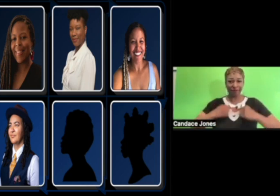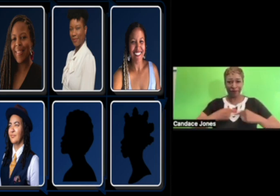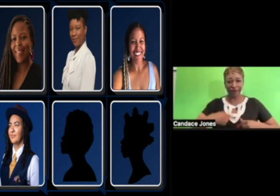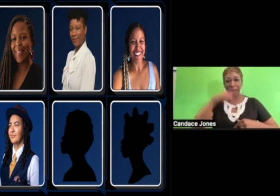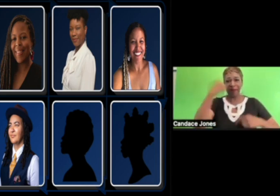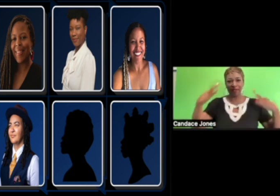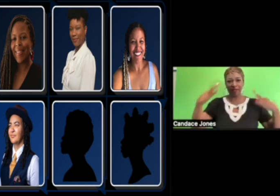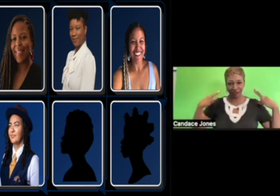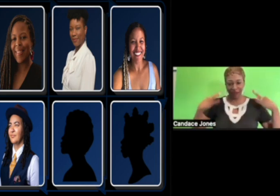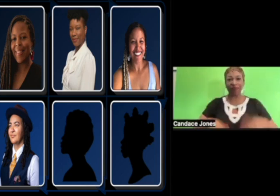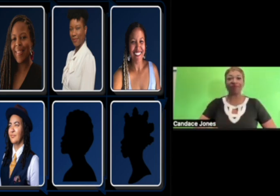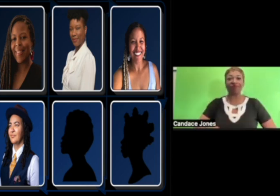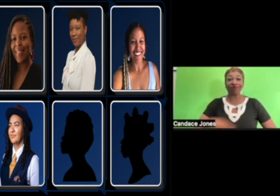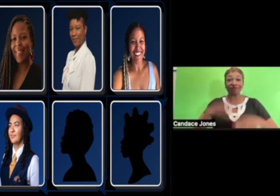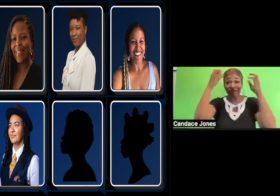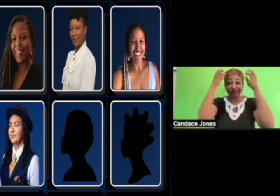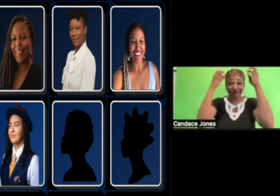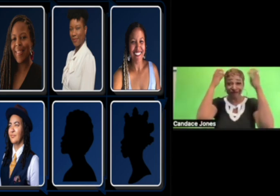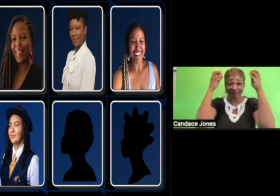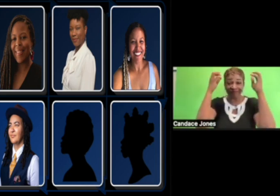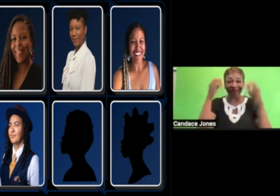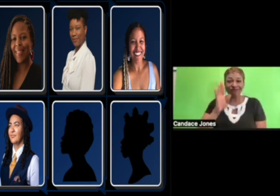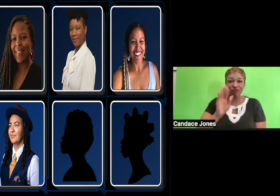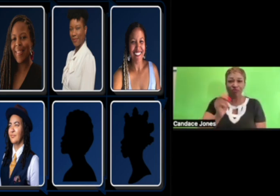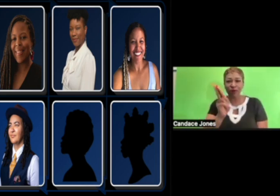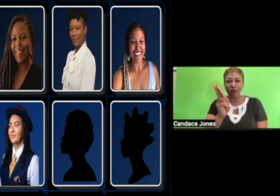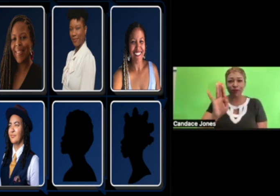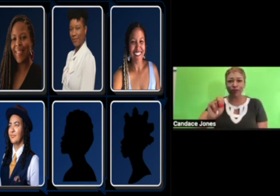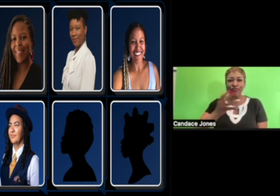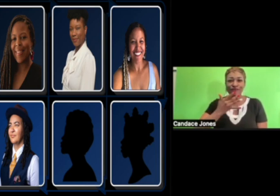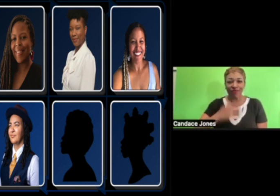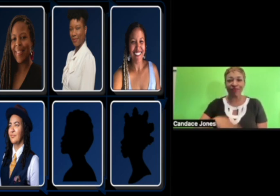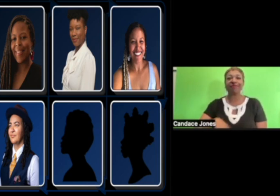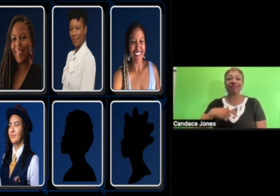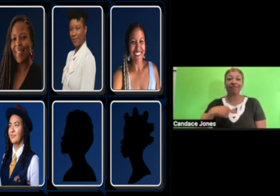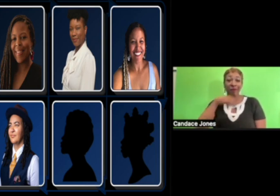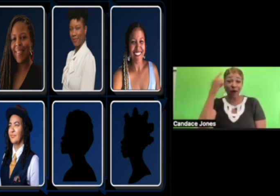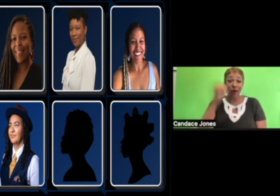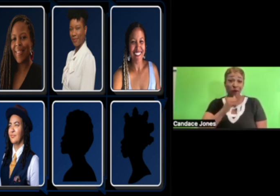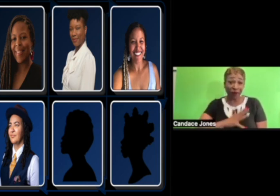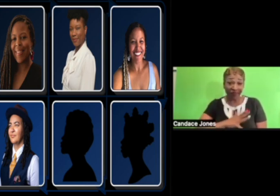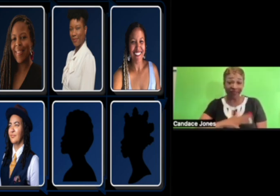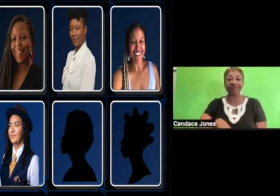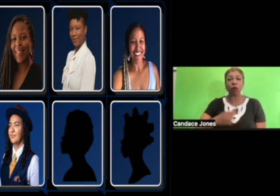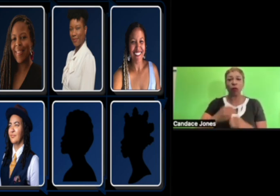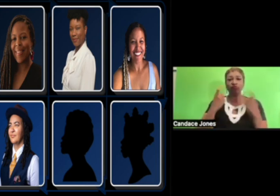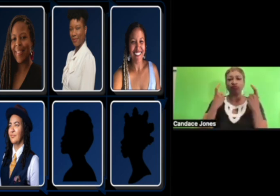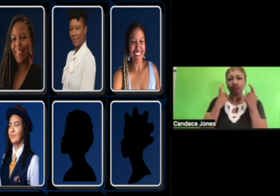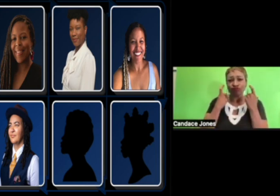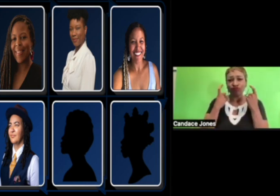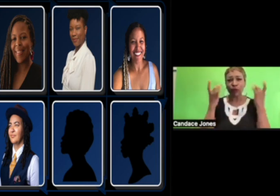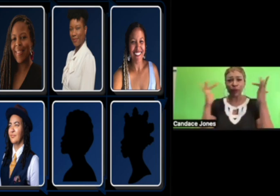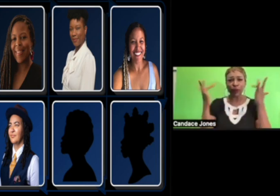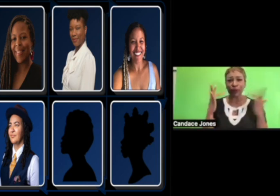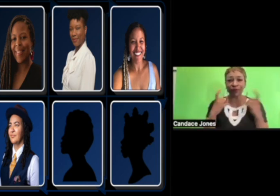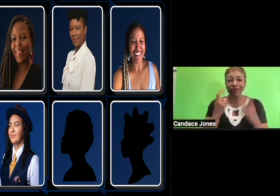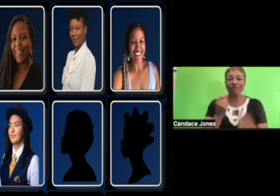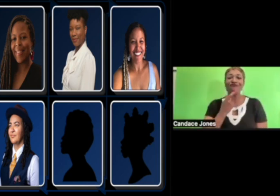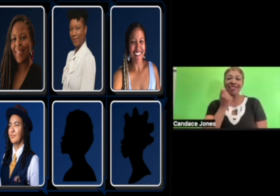I'm wearing a Black shirt with a white decoration on the front. I am a Black woman